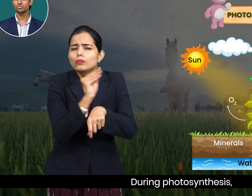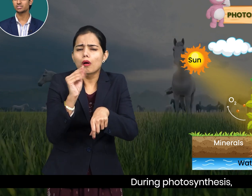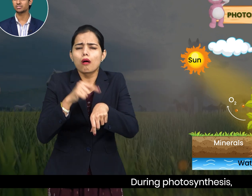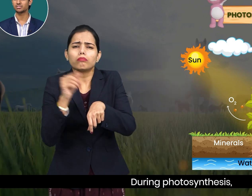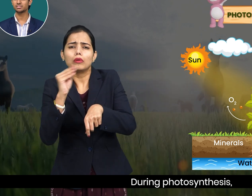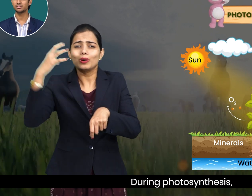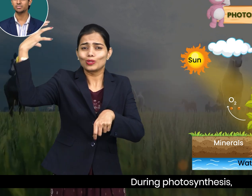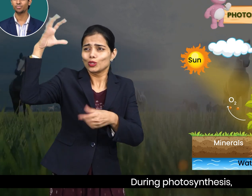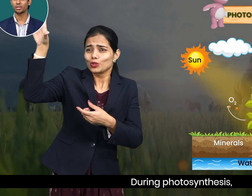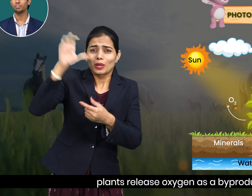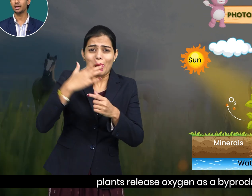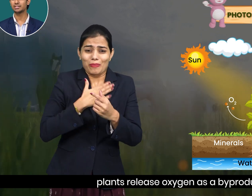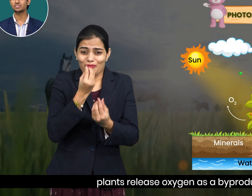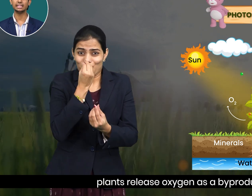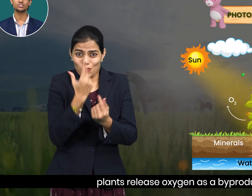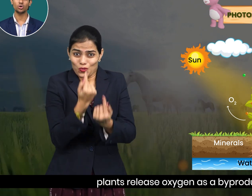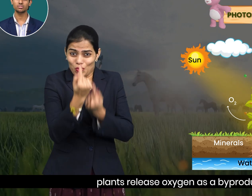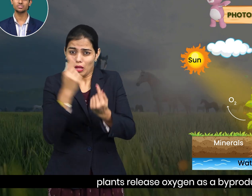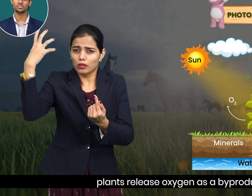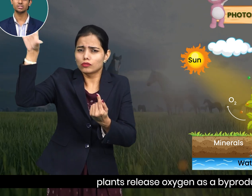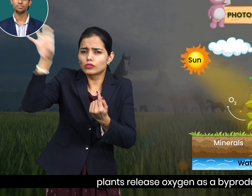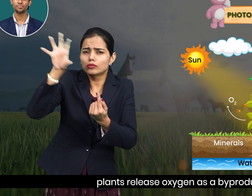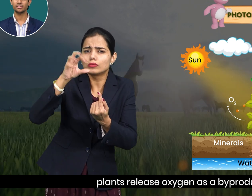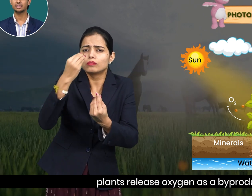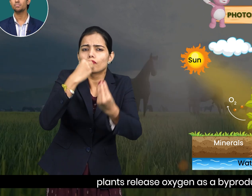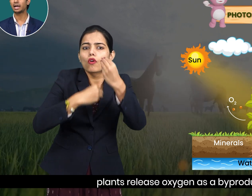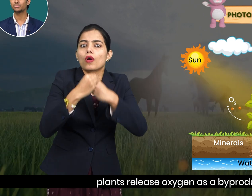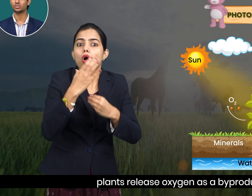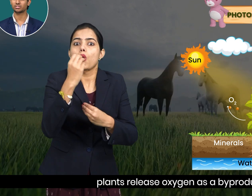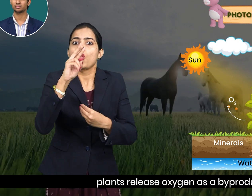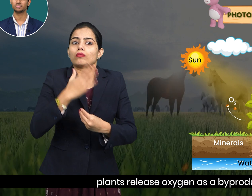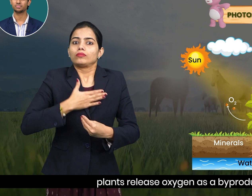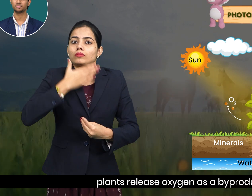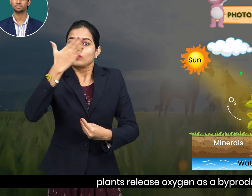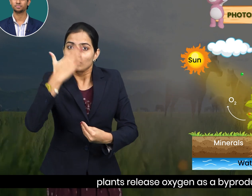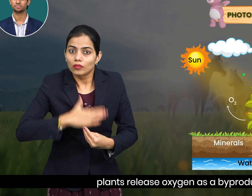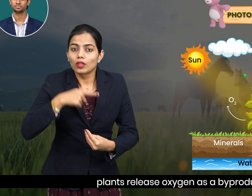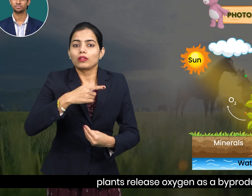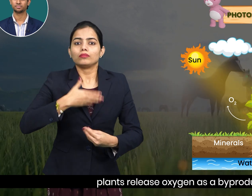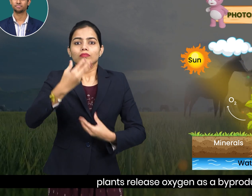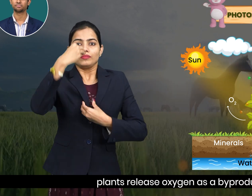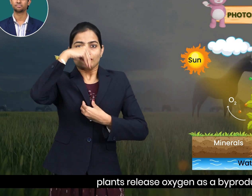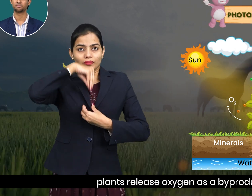During photosynthesis, plants release oxygen as a byproduct.